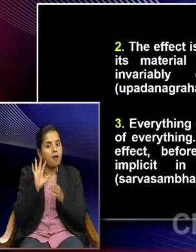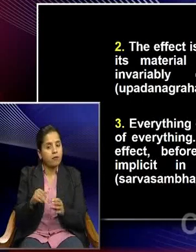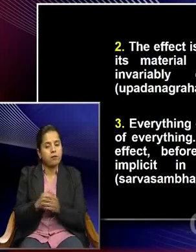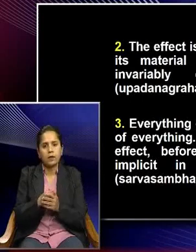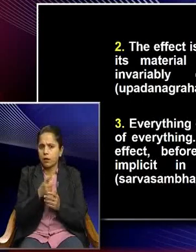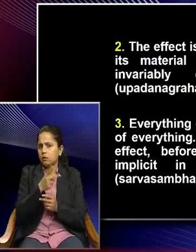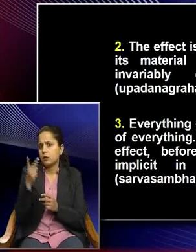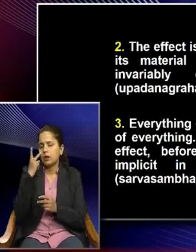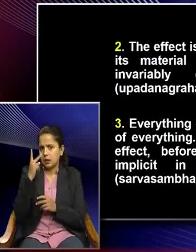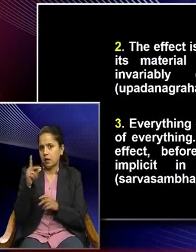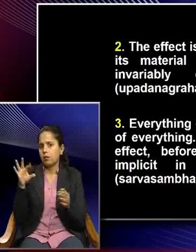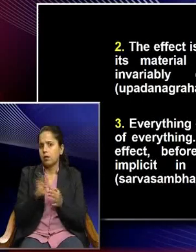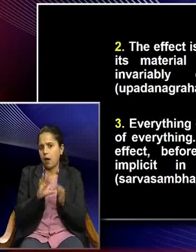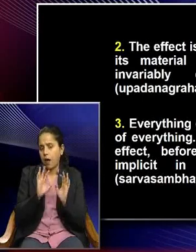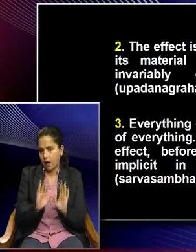it.